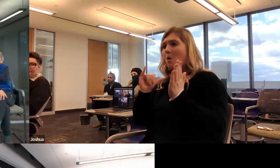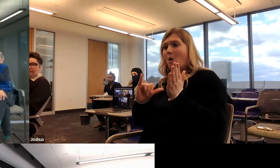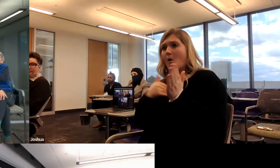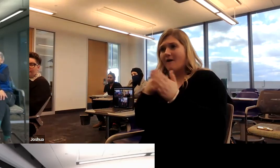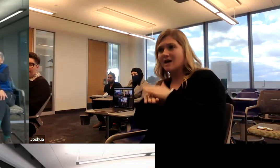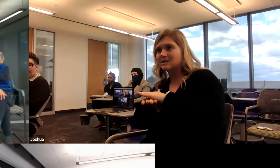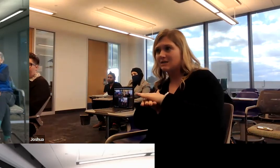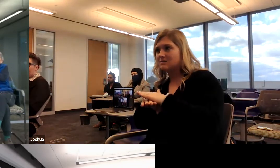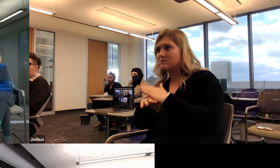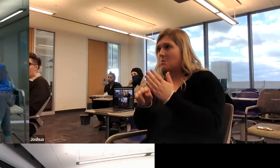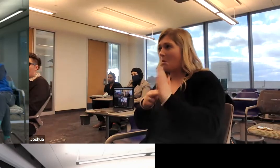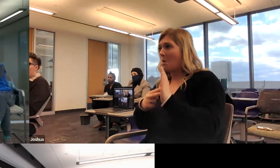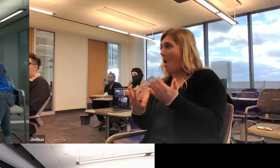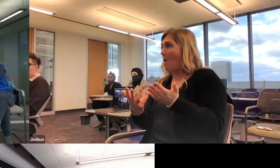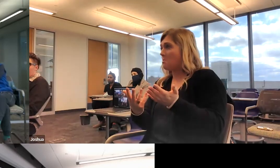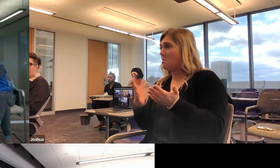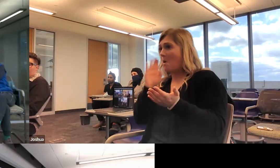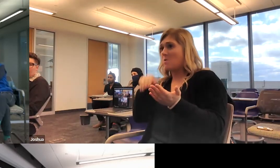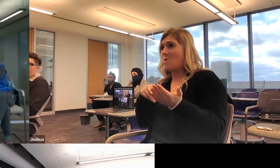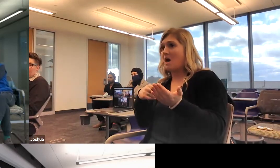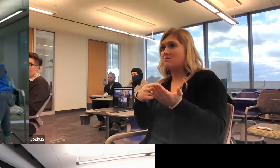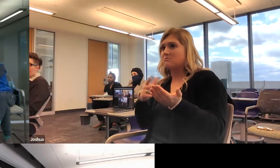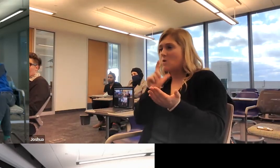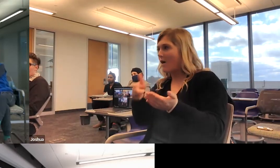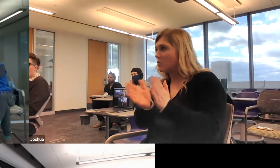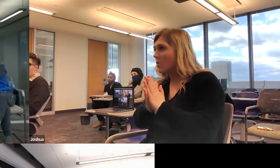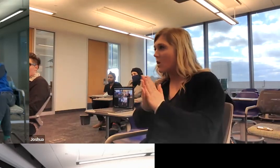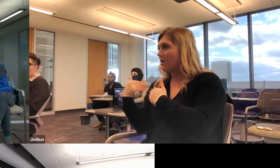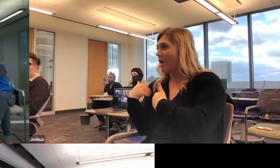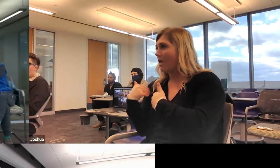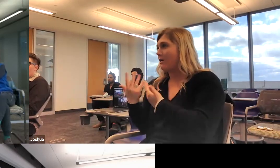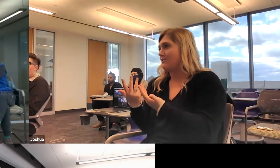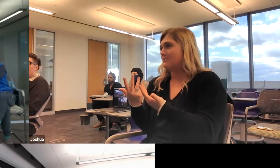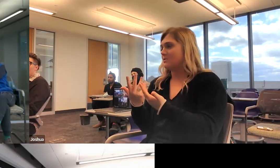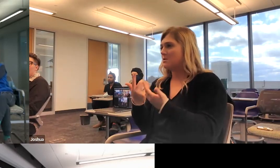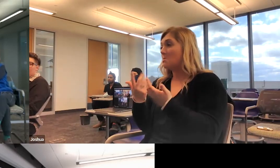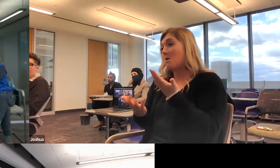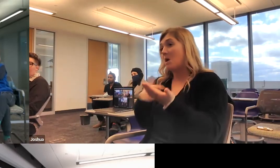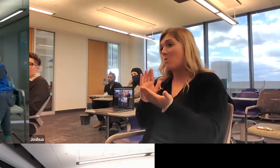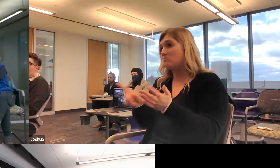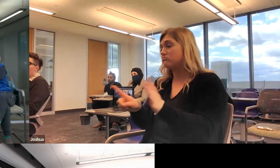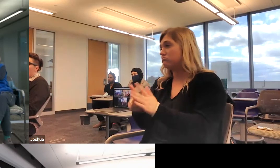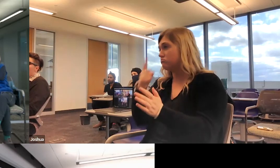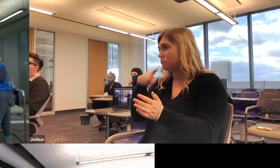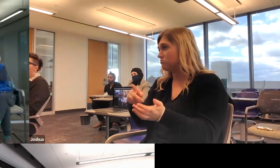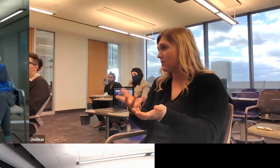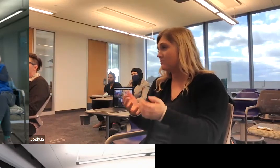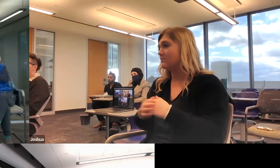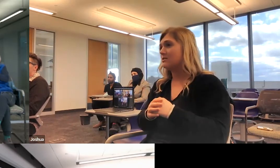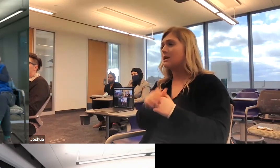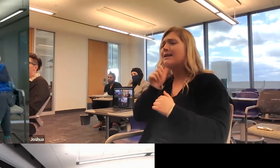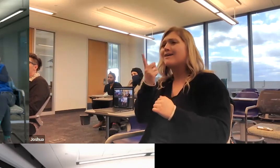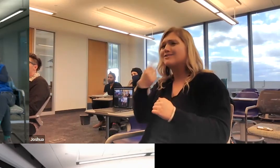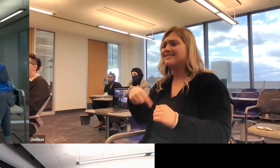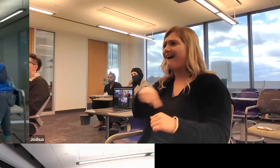accessible, then it's like, oh, okay, we know it's accessible, we don't have to make the request, you know, we'd be more likely to show up. And it's not just